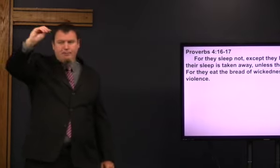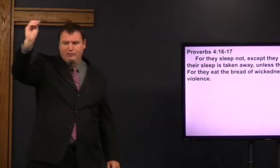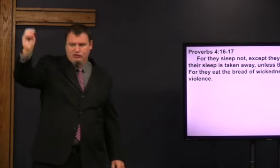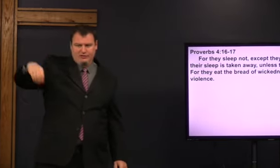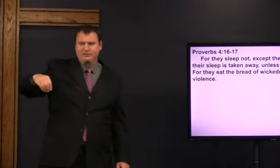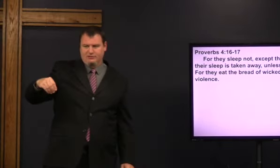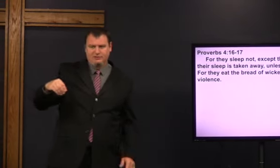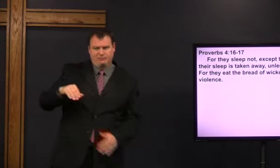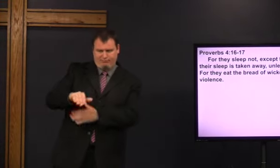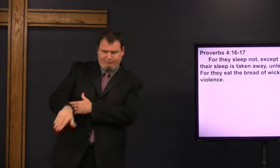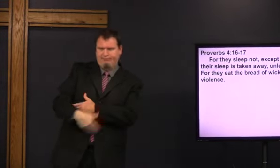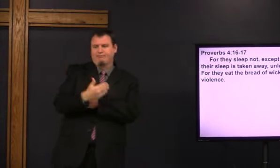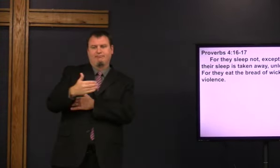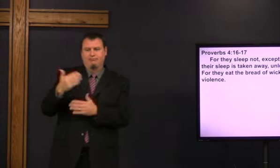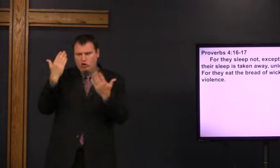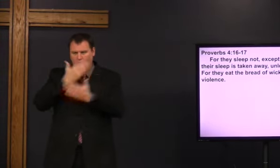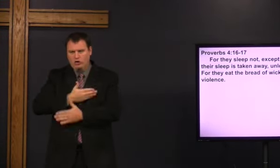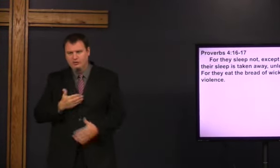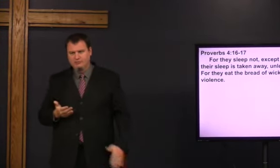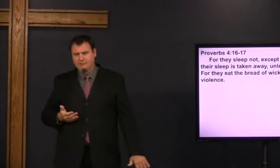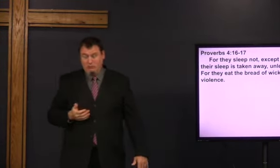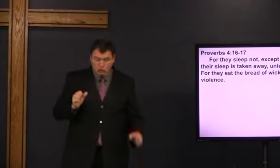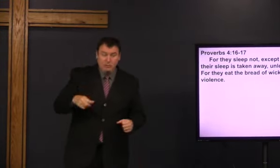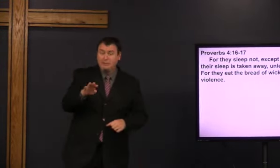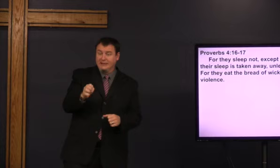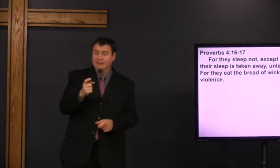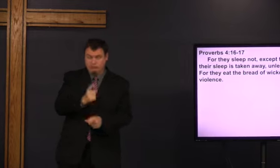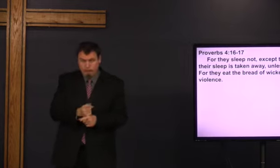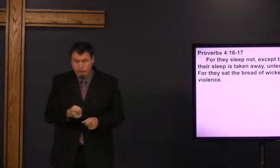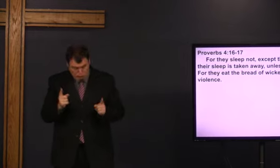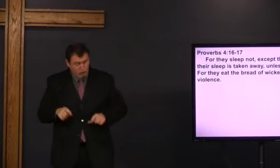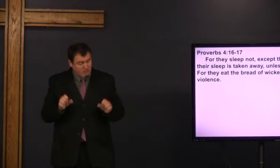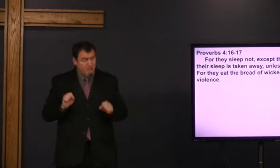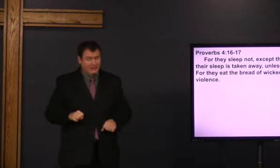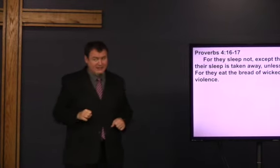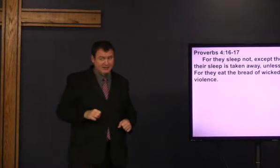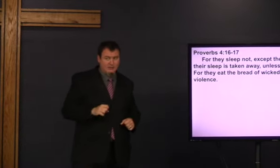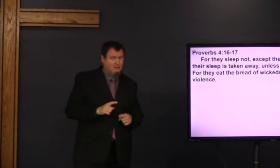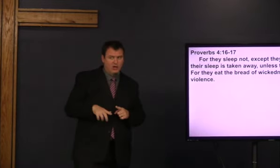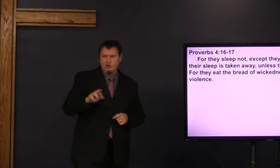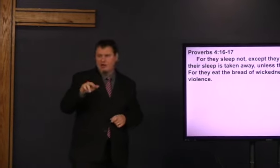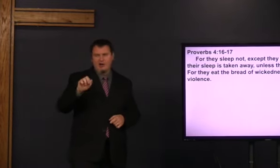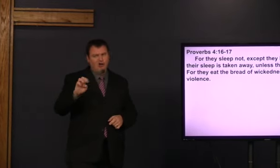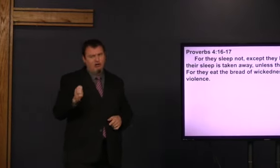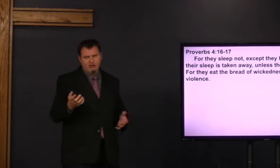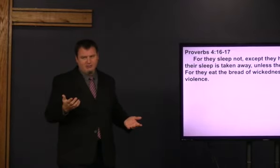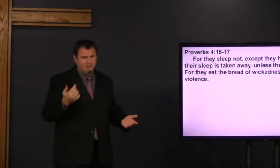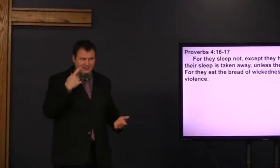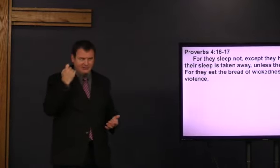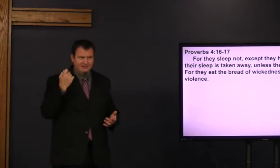place, any time, but a high percentage of crime happens at night. It's